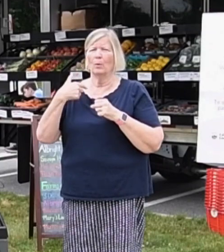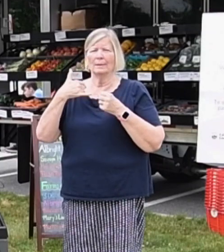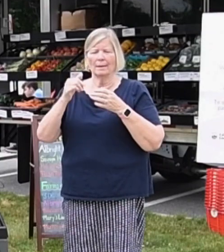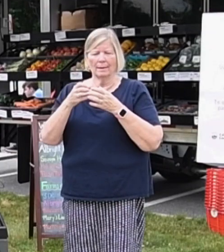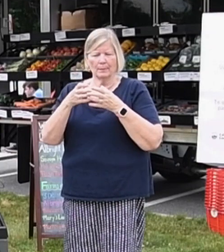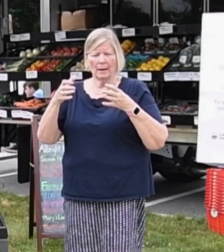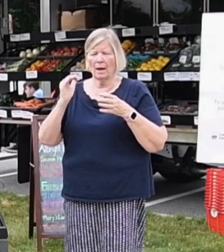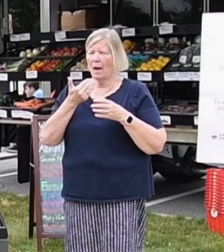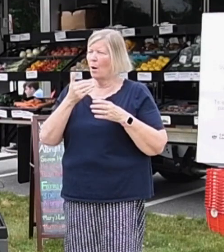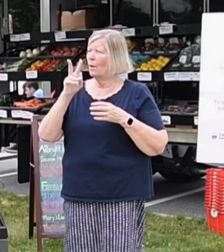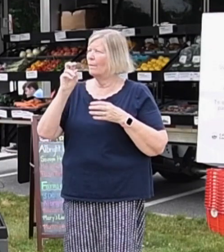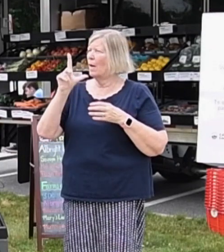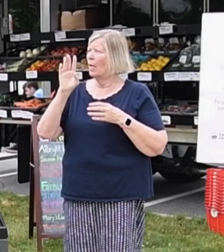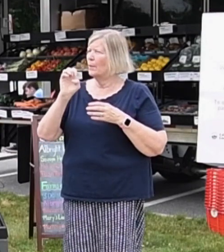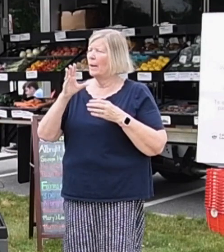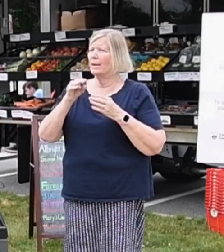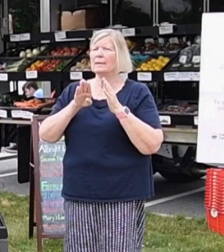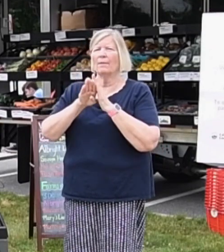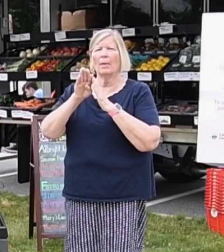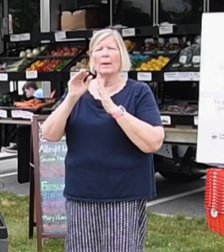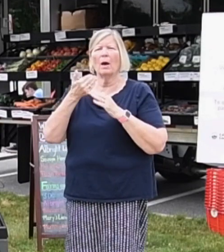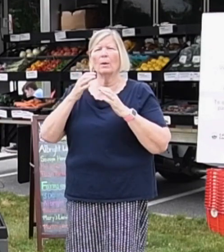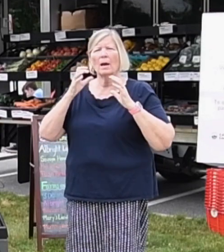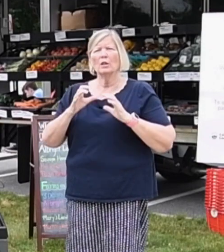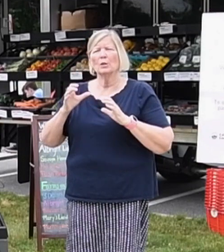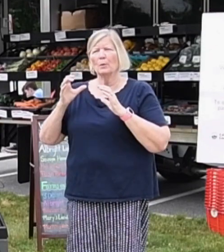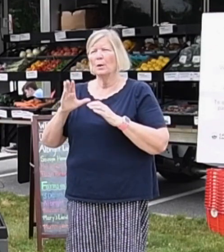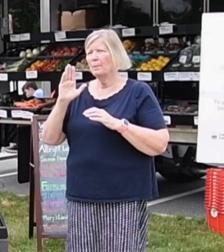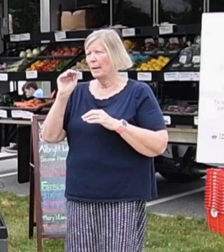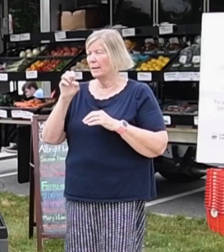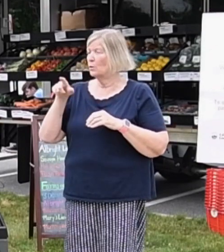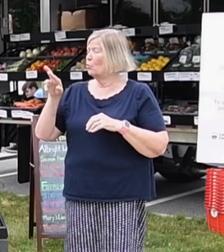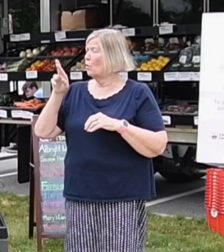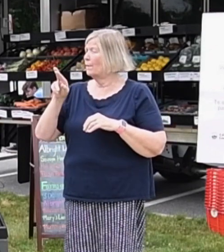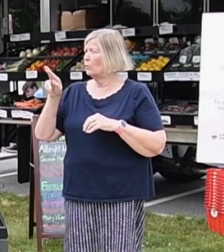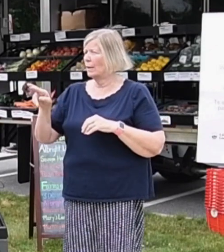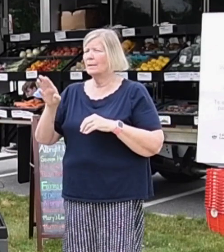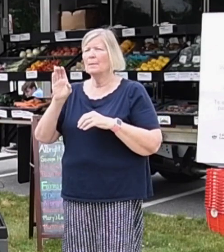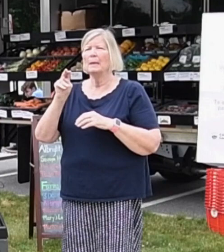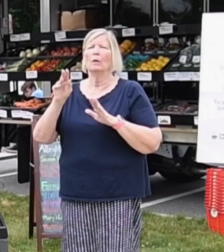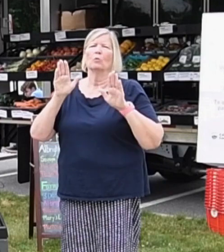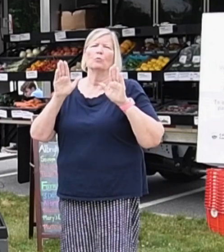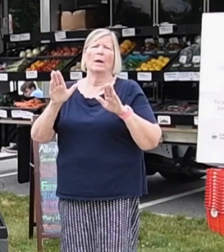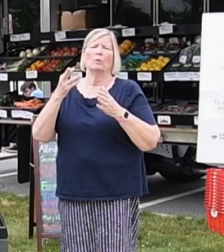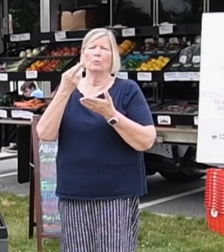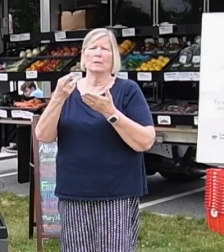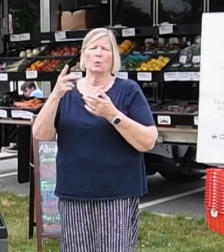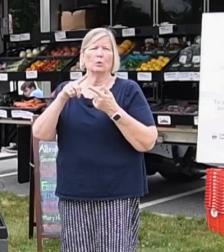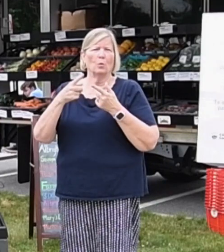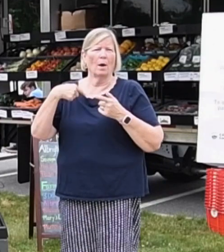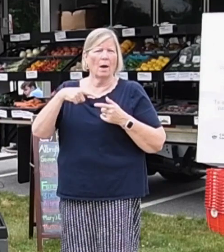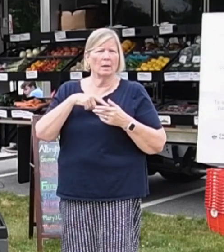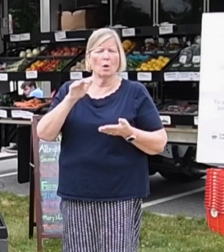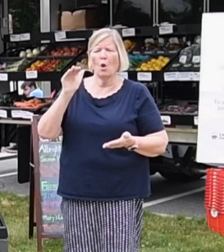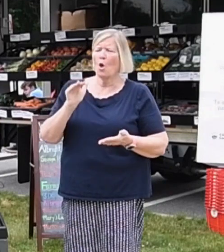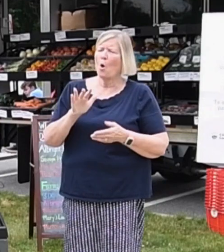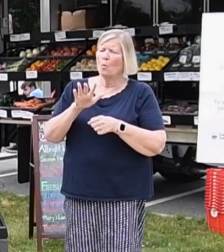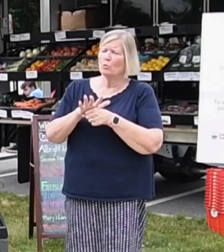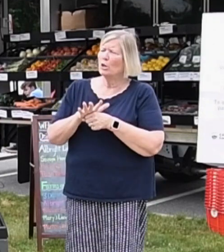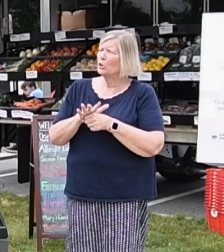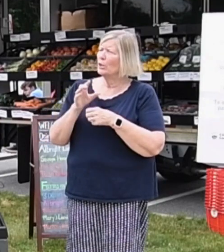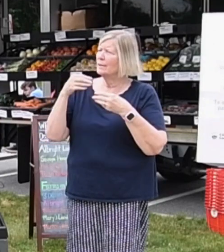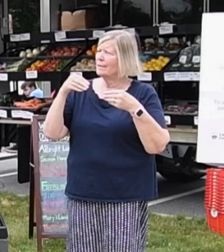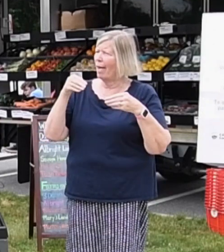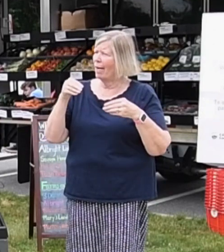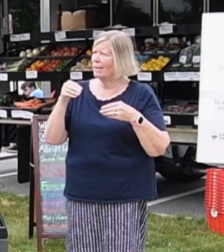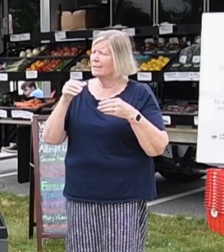volume and developing our customer base. The Roving Radish has been an immense resource to us, both as a low-pressure sales avenue